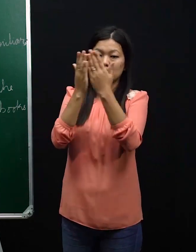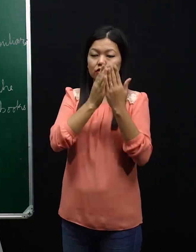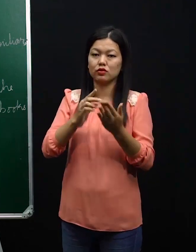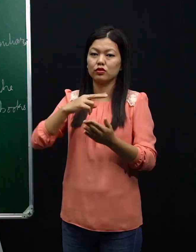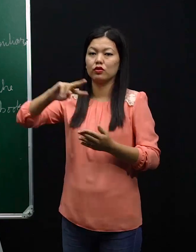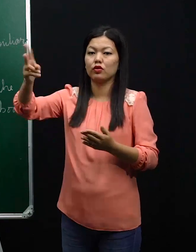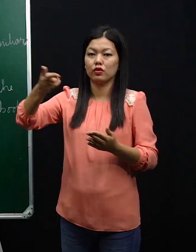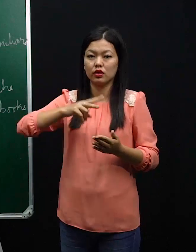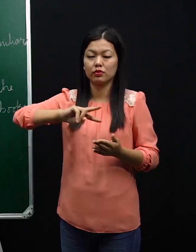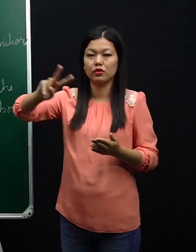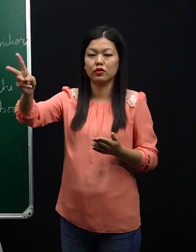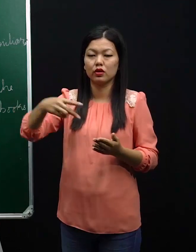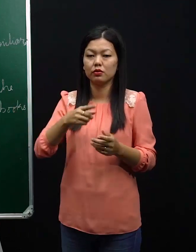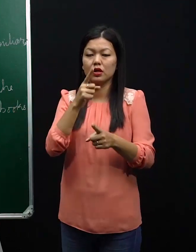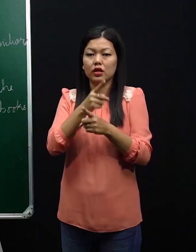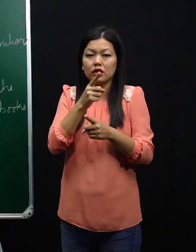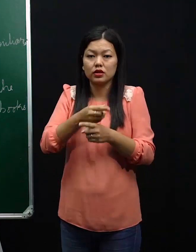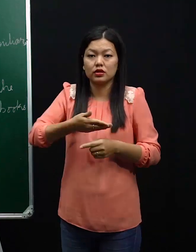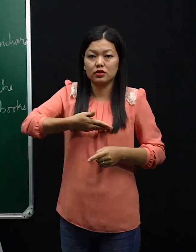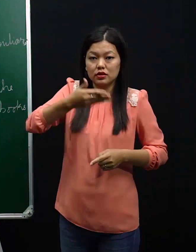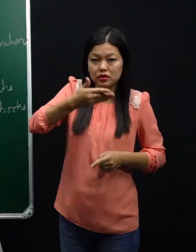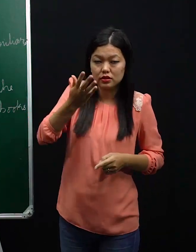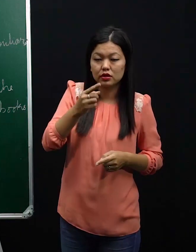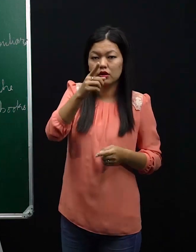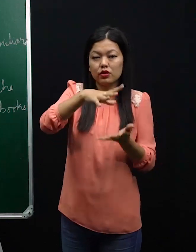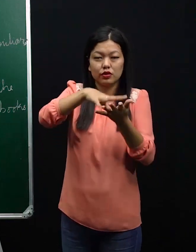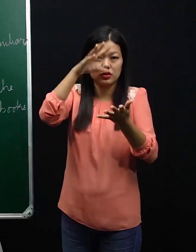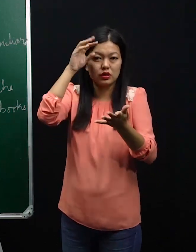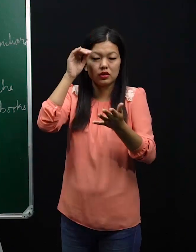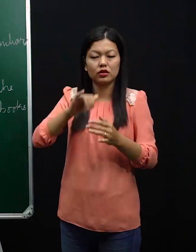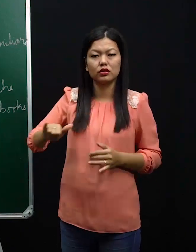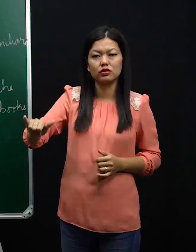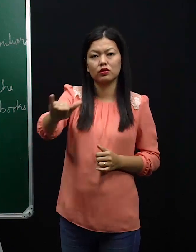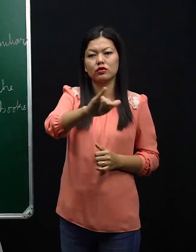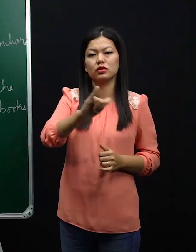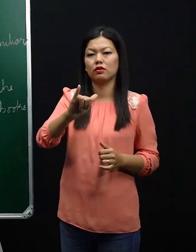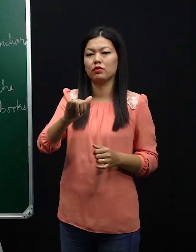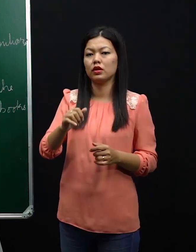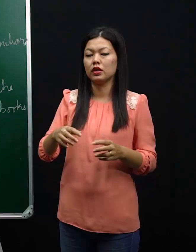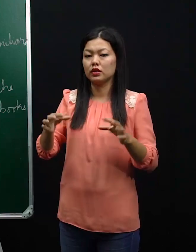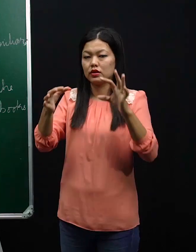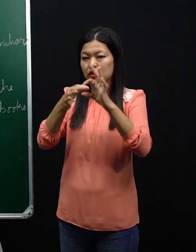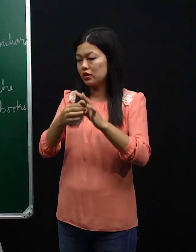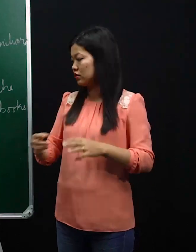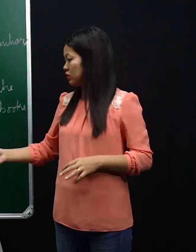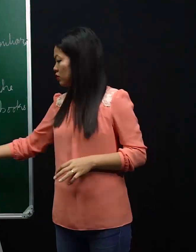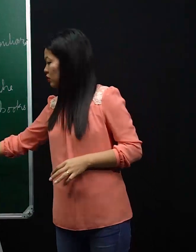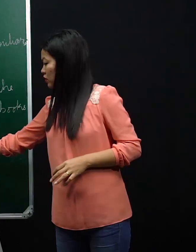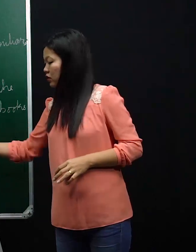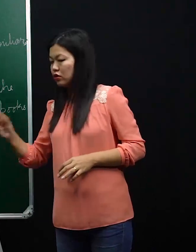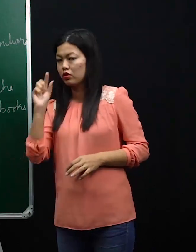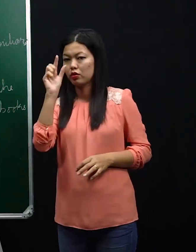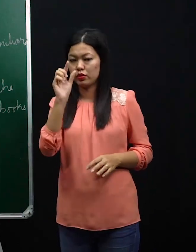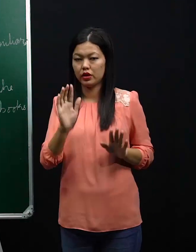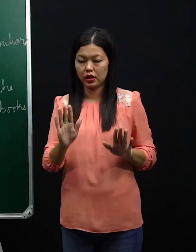for you. These are your customary works, but for Ernest, the customary work that he did was farming. And he had been doing